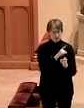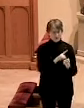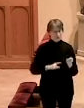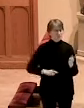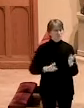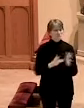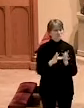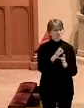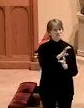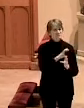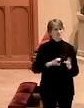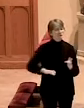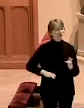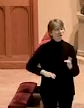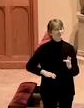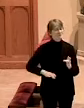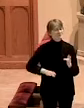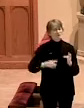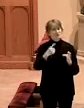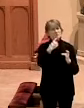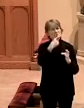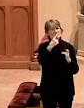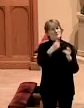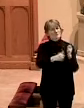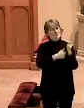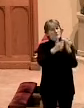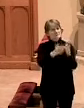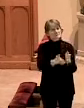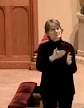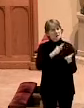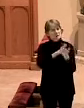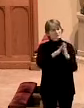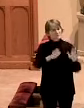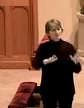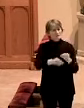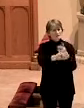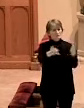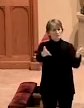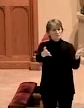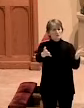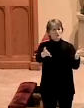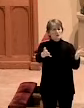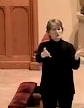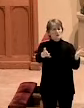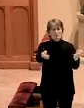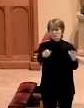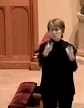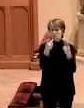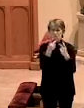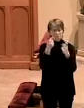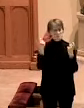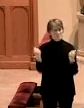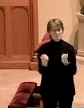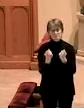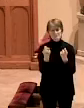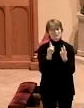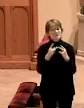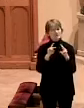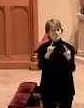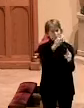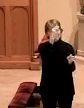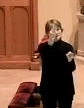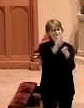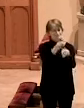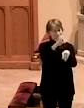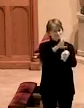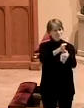Jesus Christ, you who said to your apostles, "Peace I leave you, my peace I give you," look not on our sins, but on the